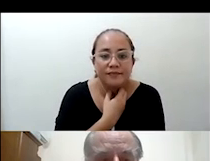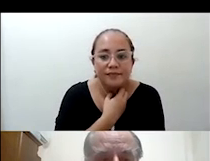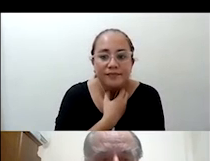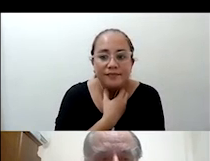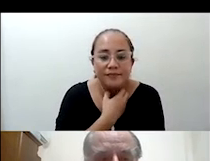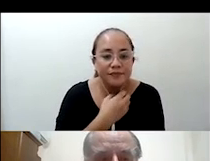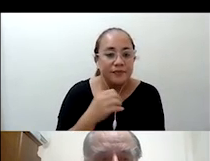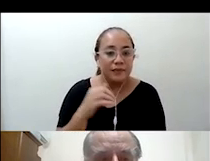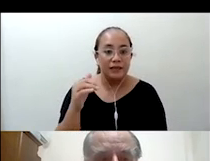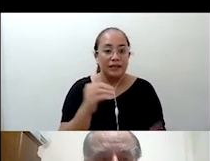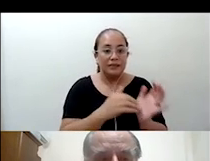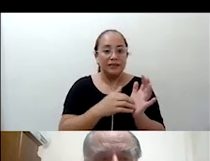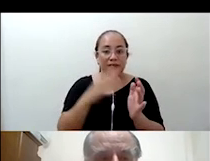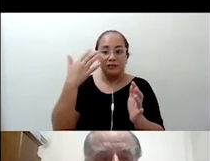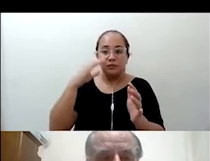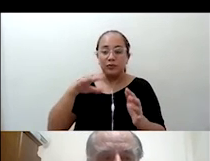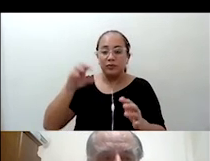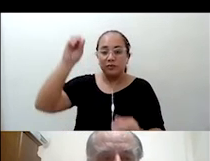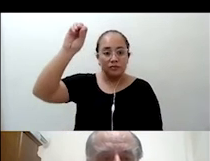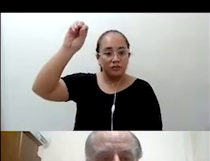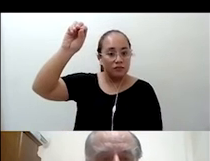Okay, again, traffic light,